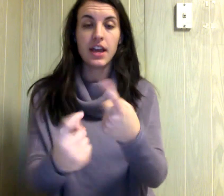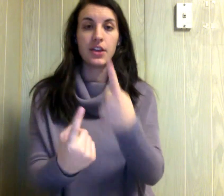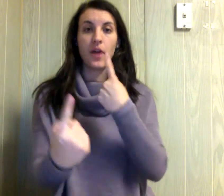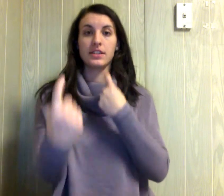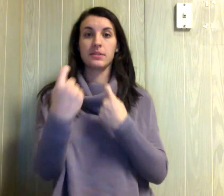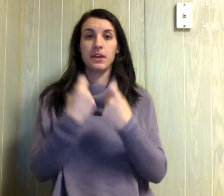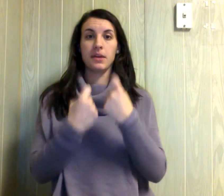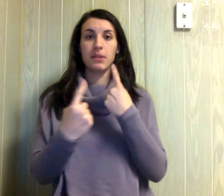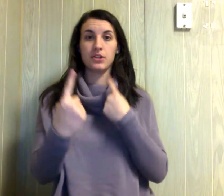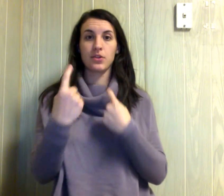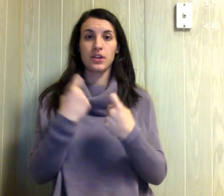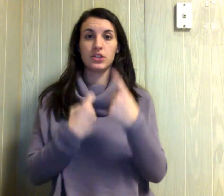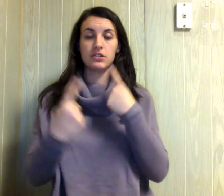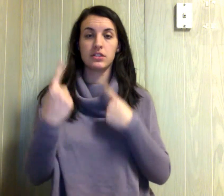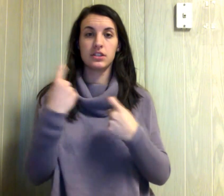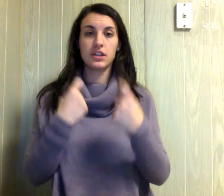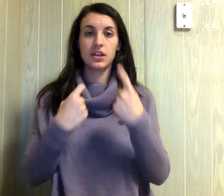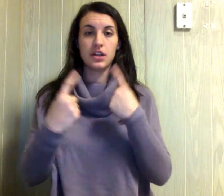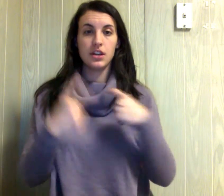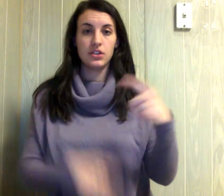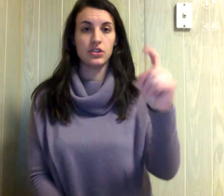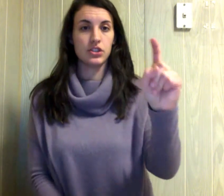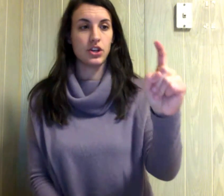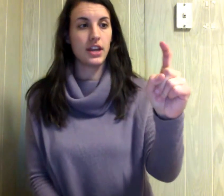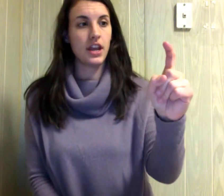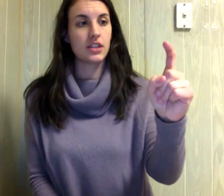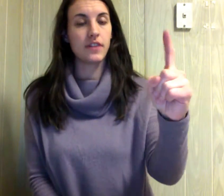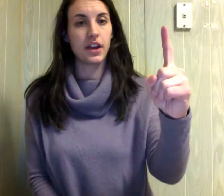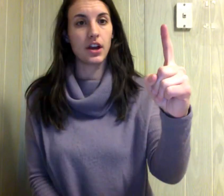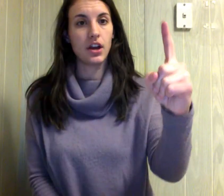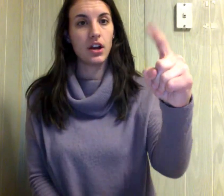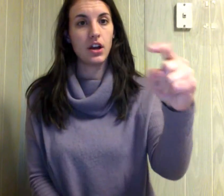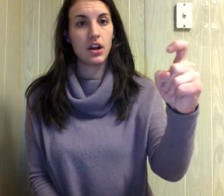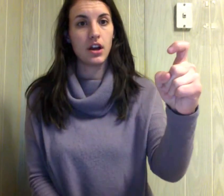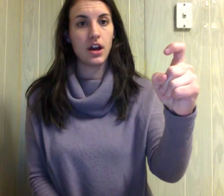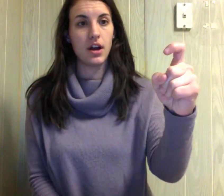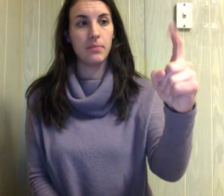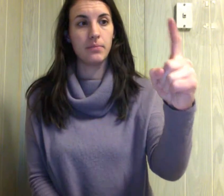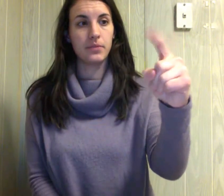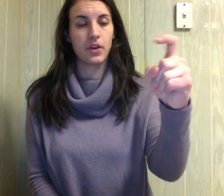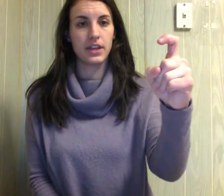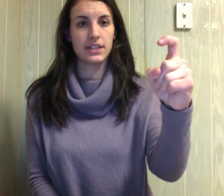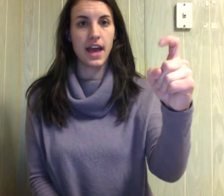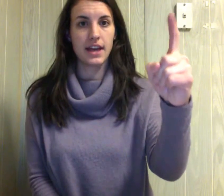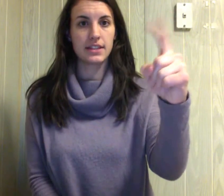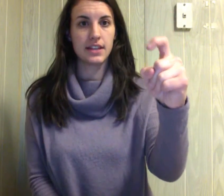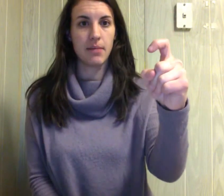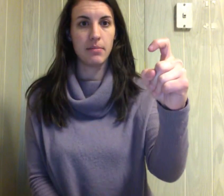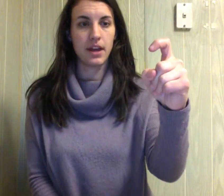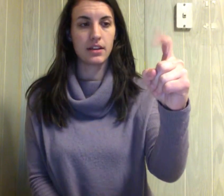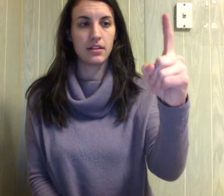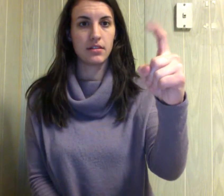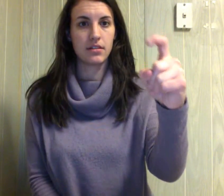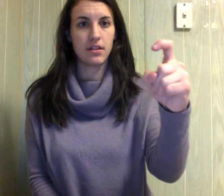you ask me a bunch of questions. So it's just your index finger going into the X, up and